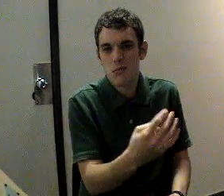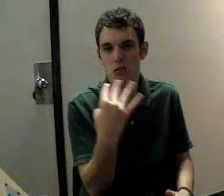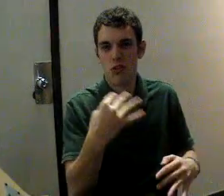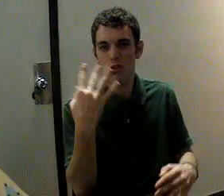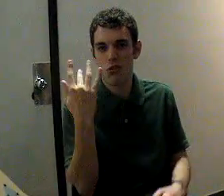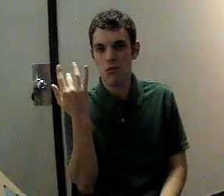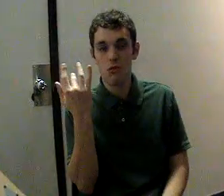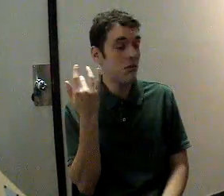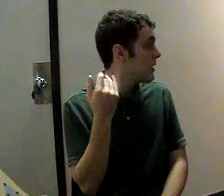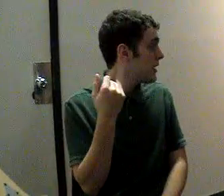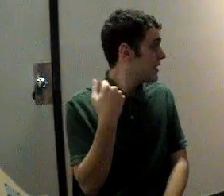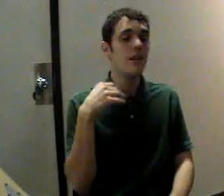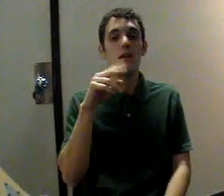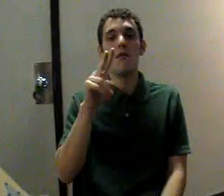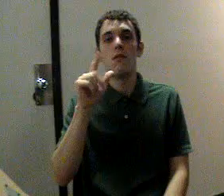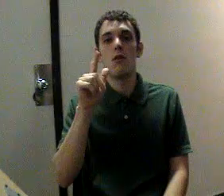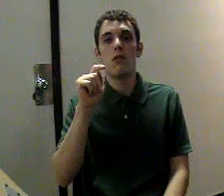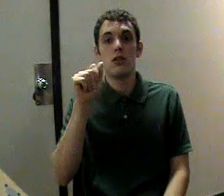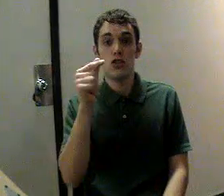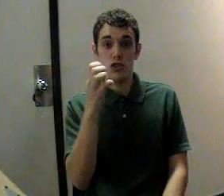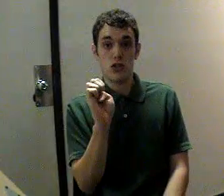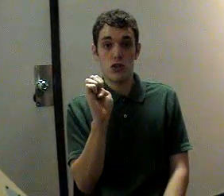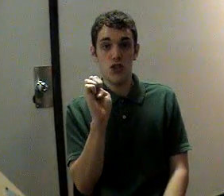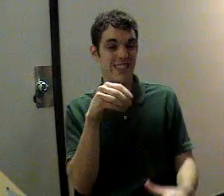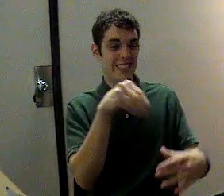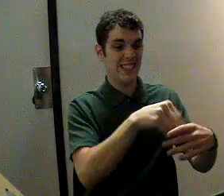have more negatives on the inside.